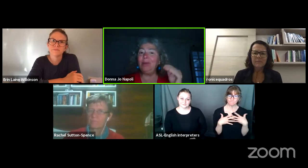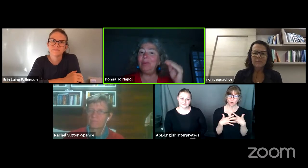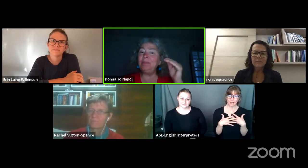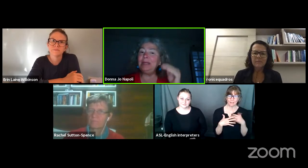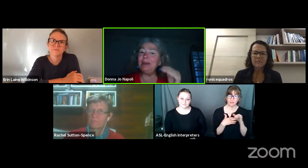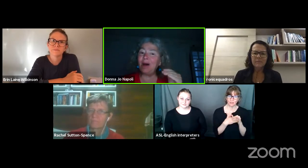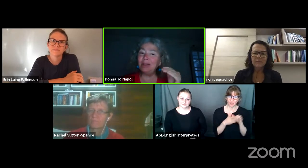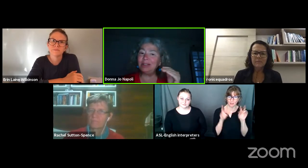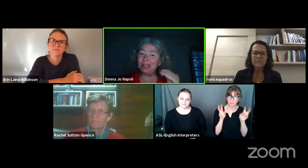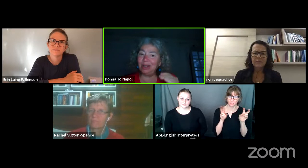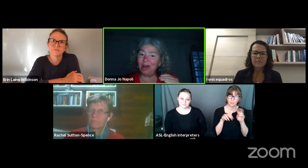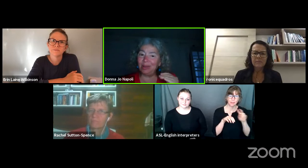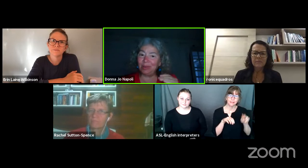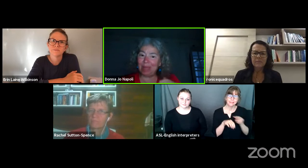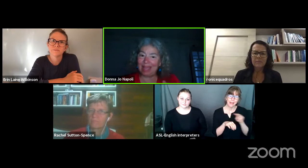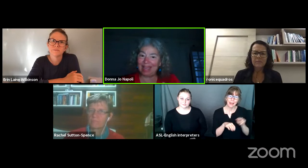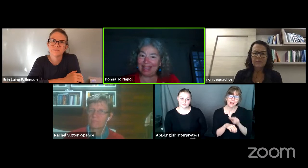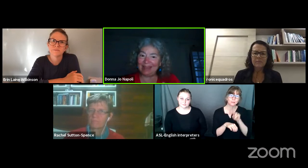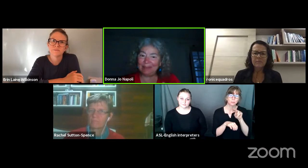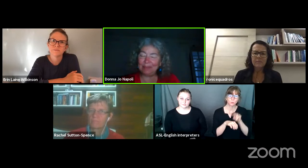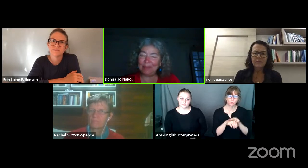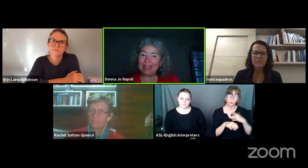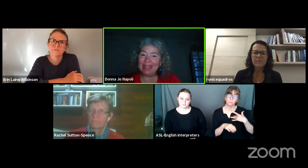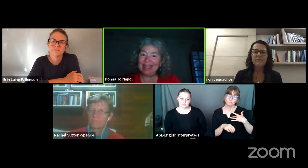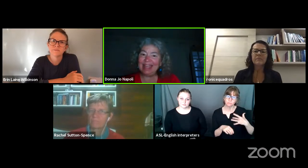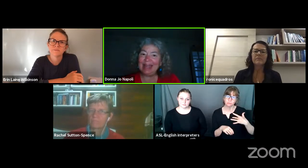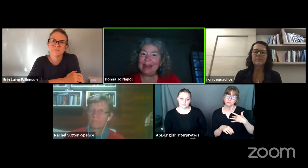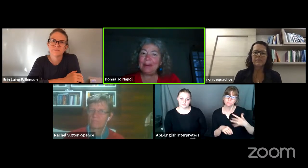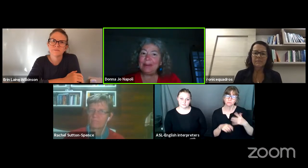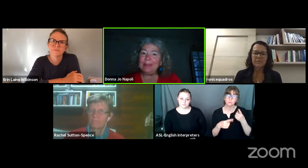languages will be lost along the way.